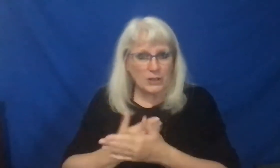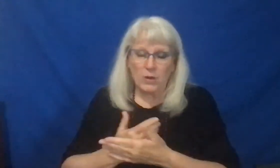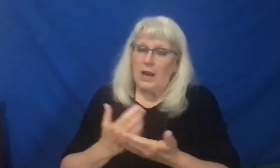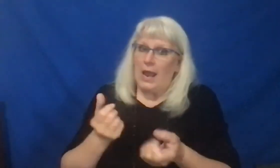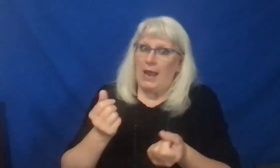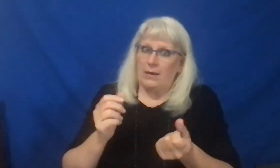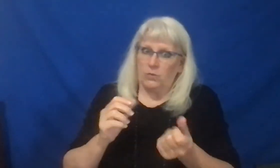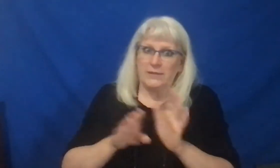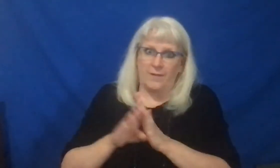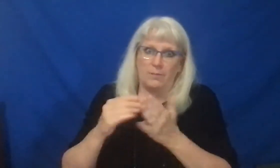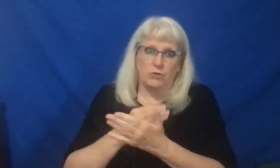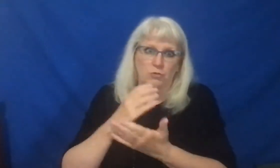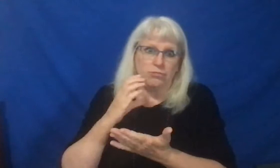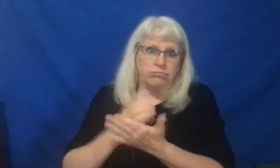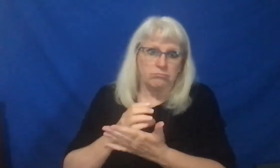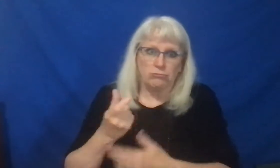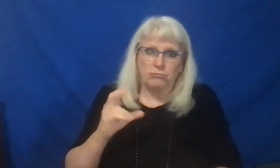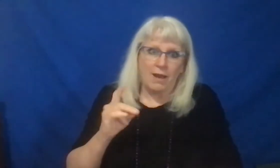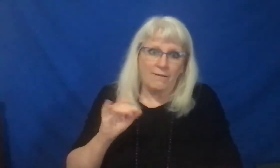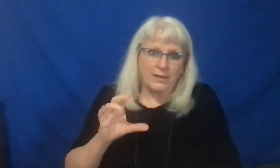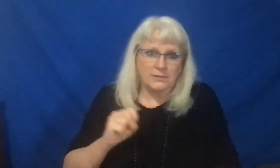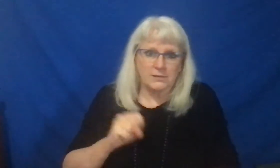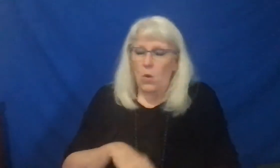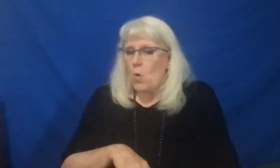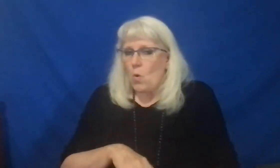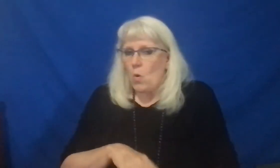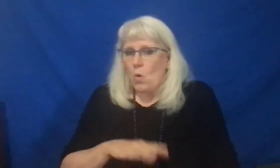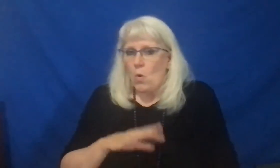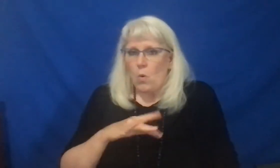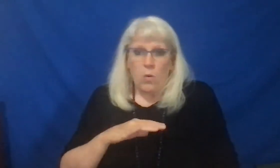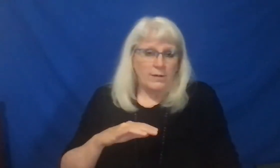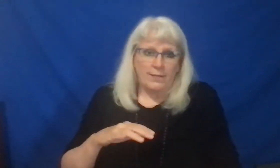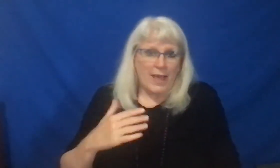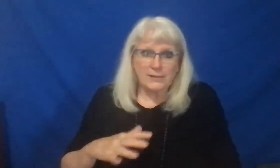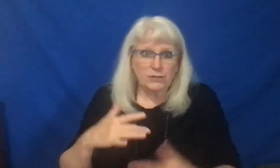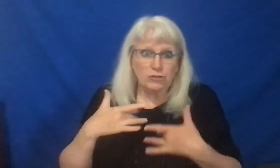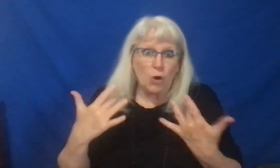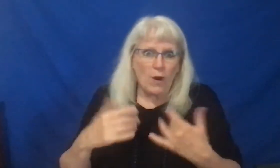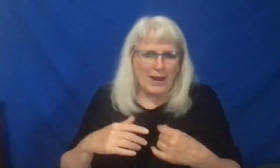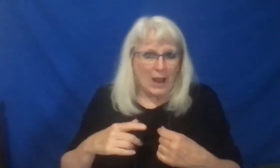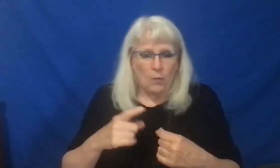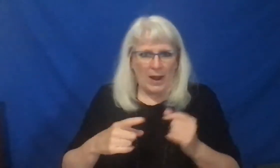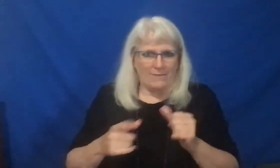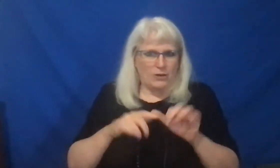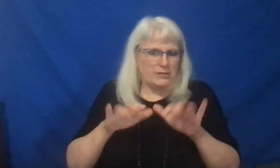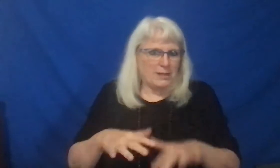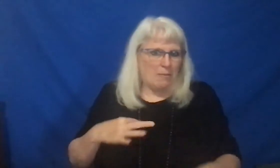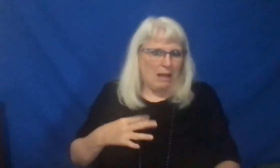been such a joy, right? Mountaintop of I didn't even know what I was signing up for, and this is what I got to